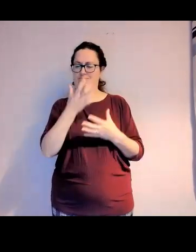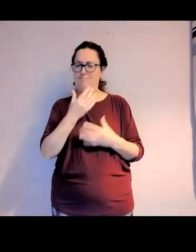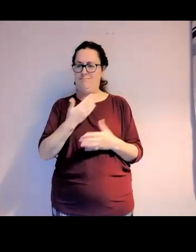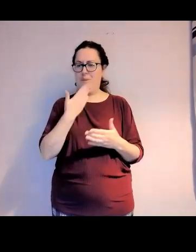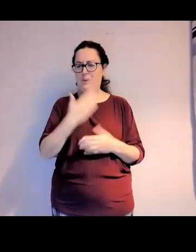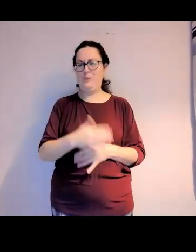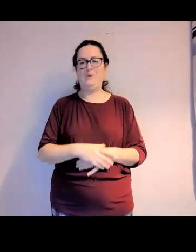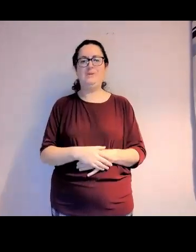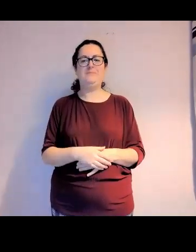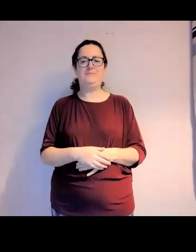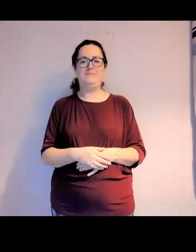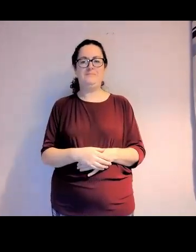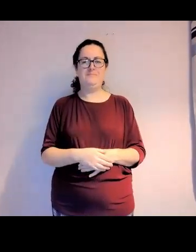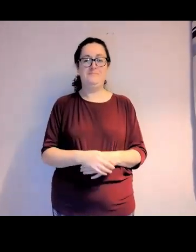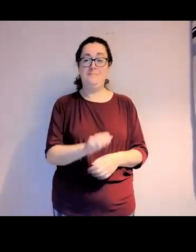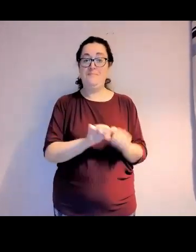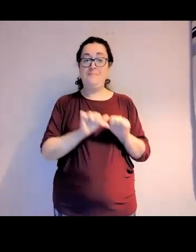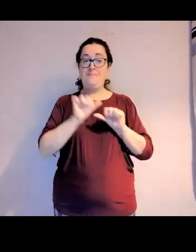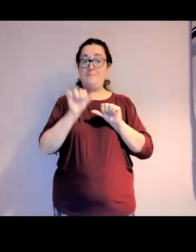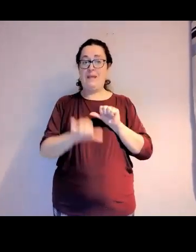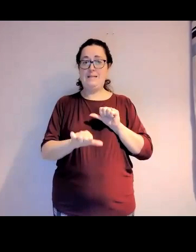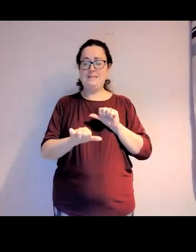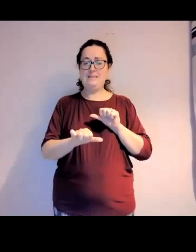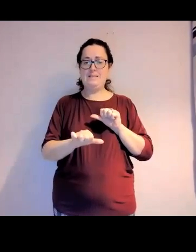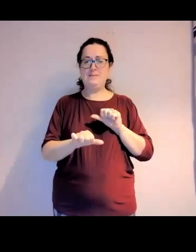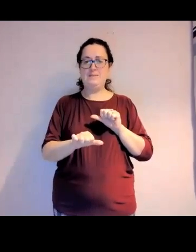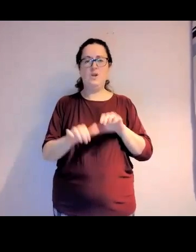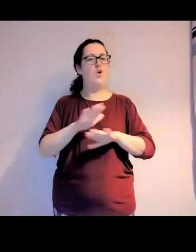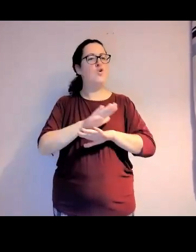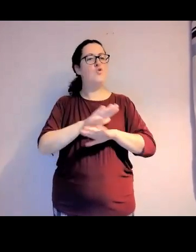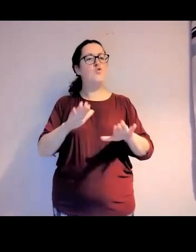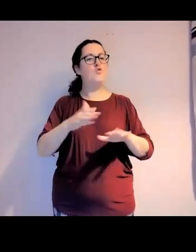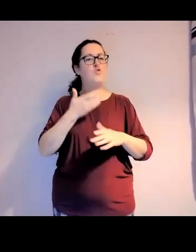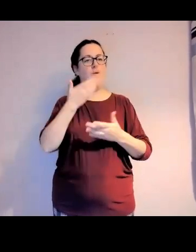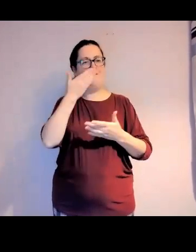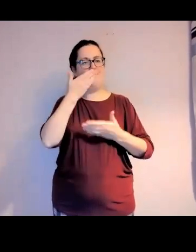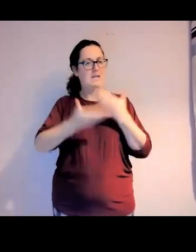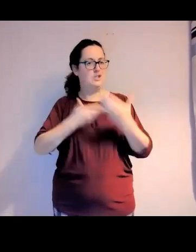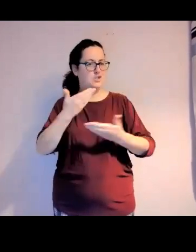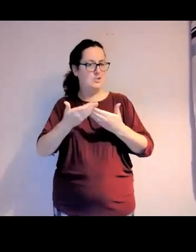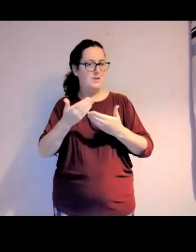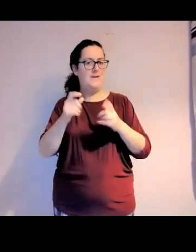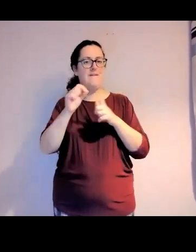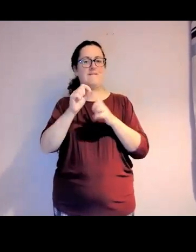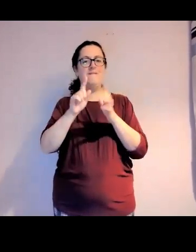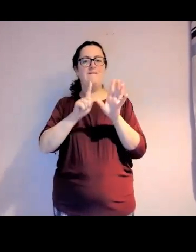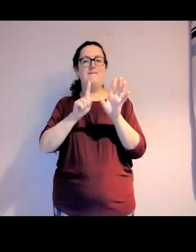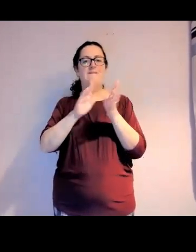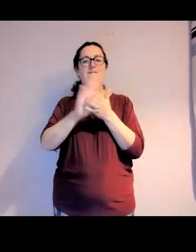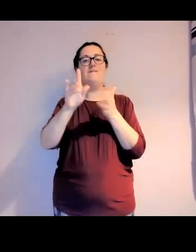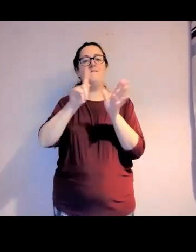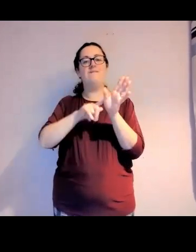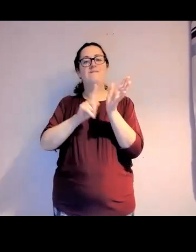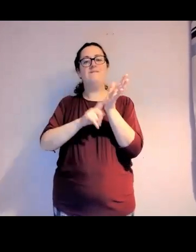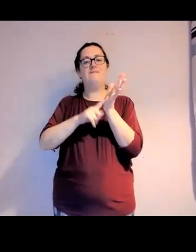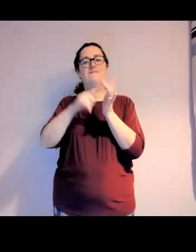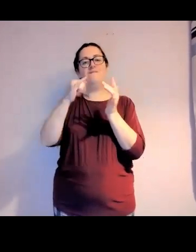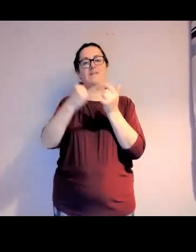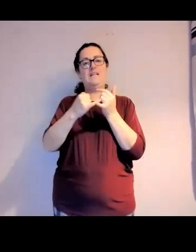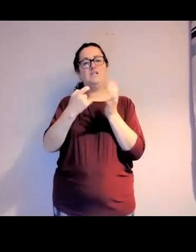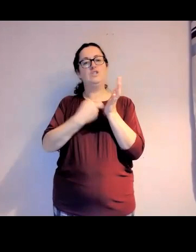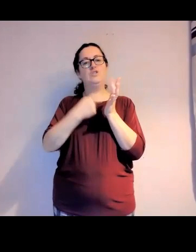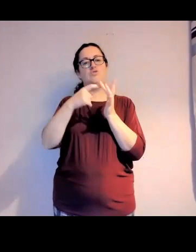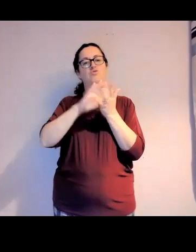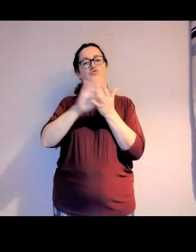Jeff. Next, we've got some non-fiction from Phyllis Richardson, and it's called The Woman in the